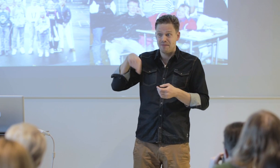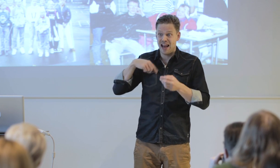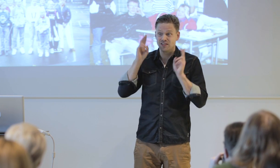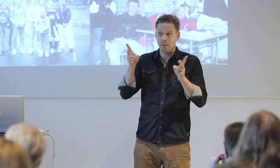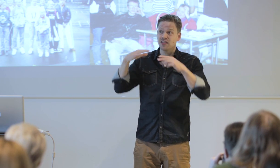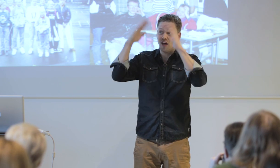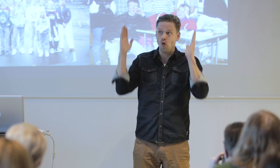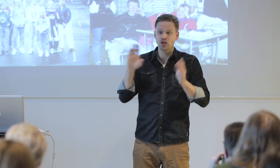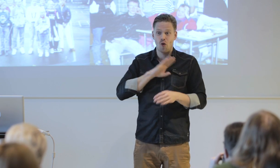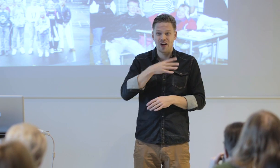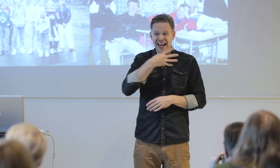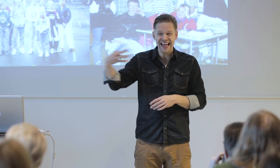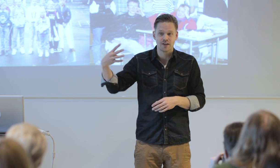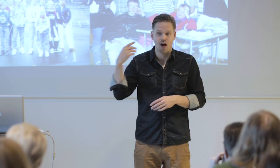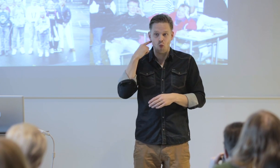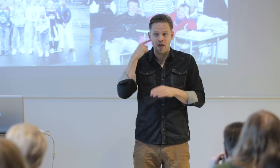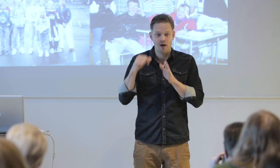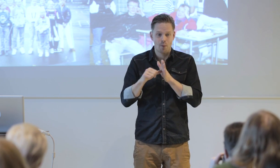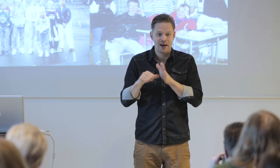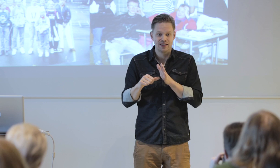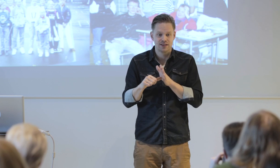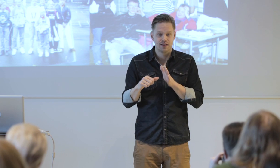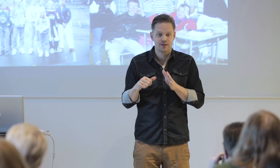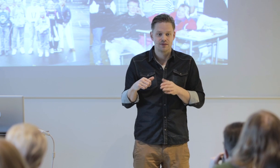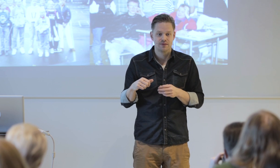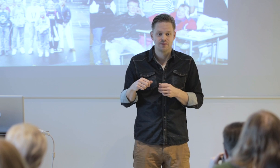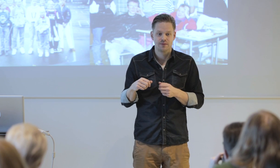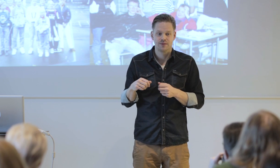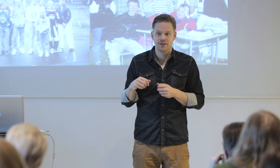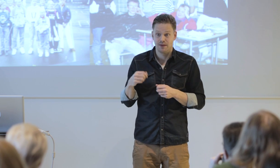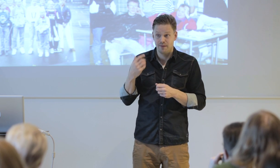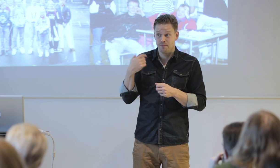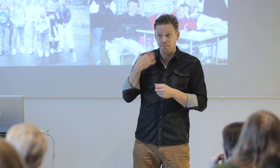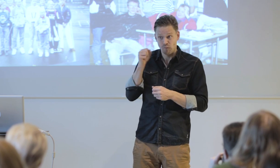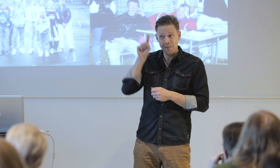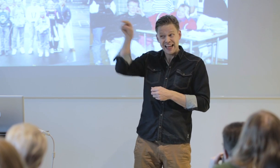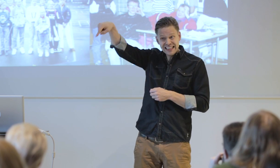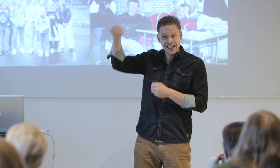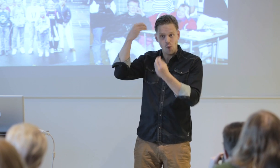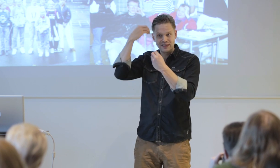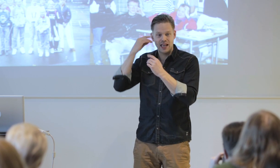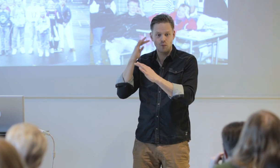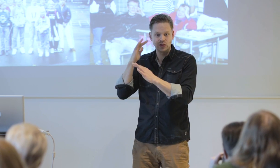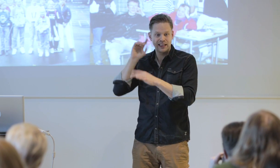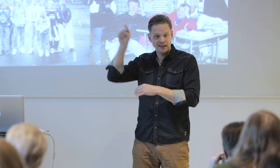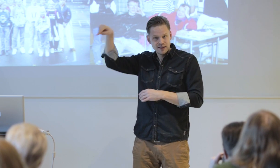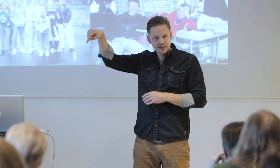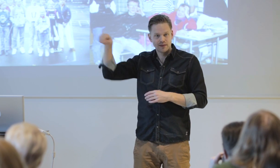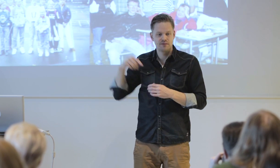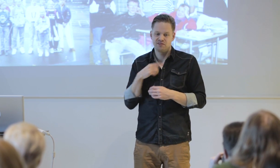know, in the same school, we have 400 hearing pupils. Could I go there and teach, learn some